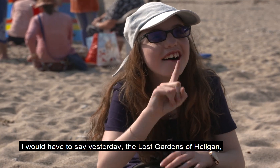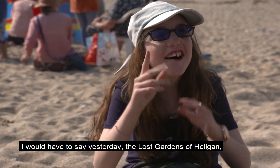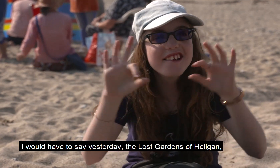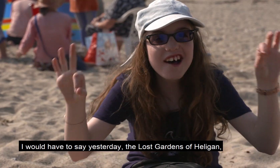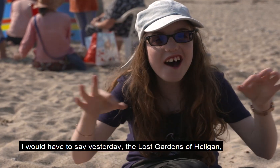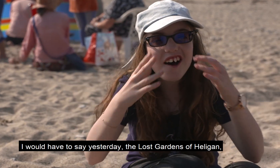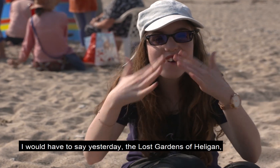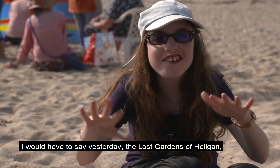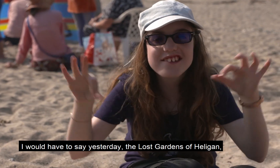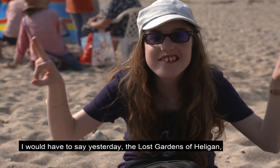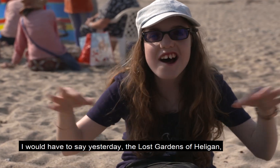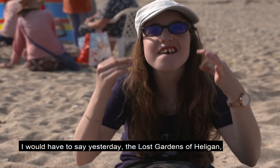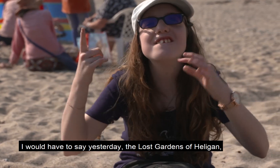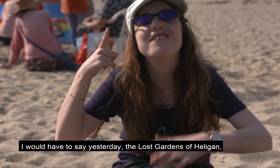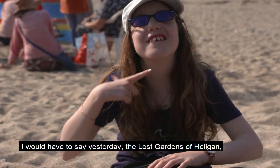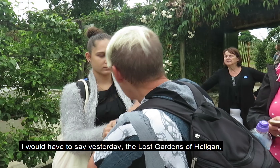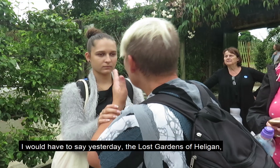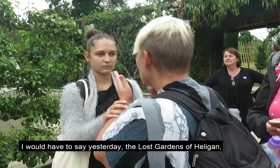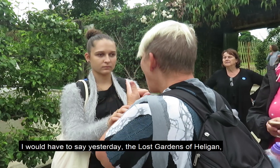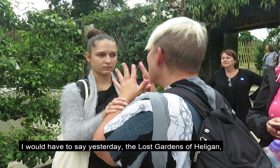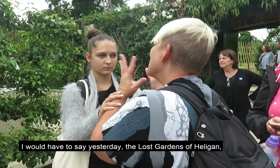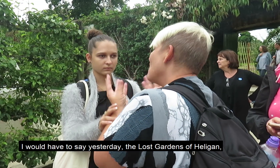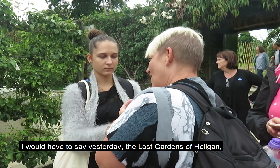yesterday, the Lost Gardens of Heligan.